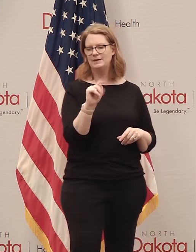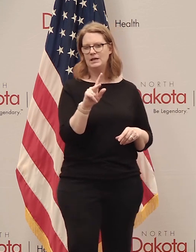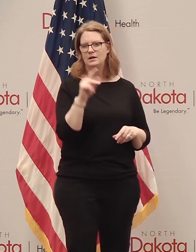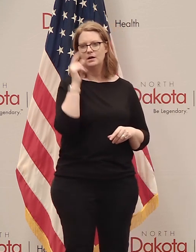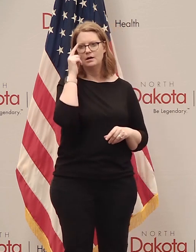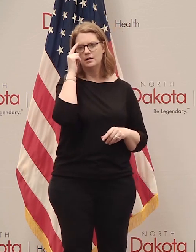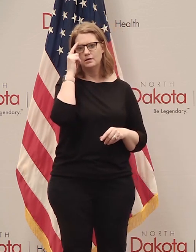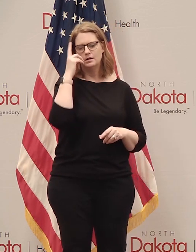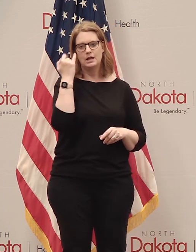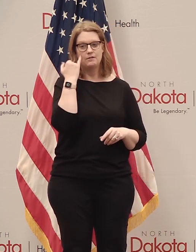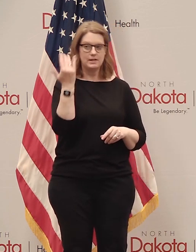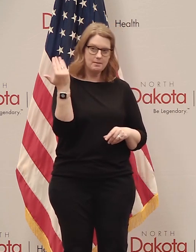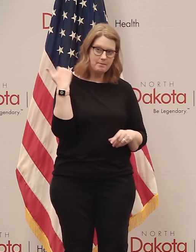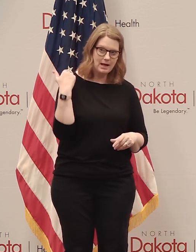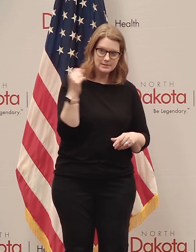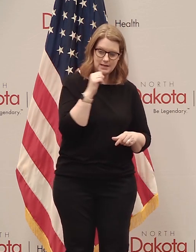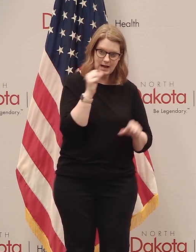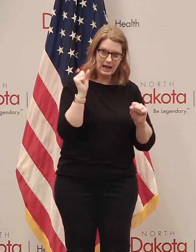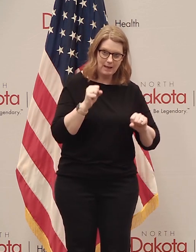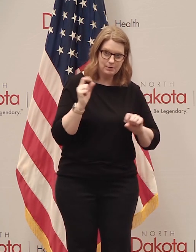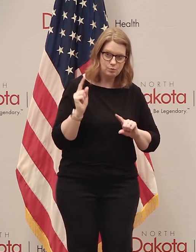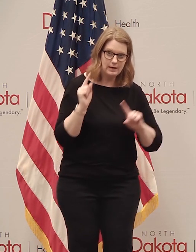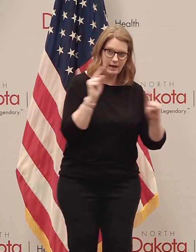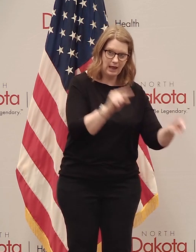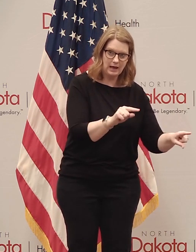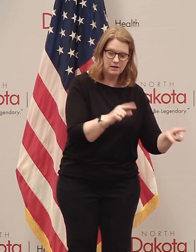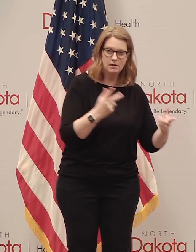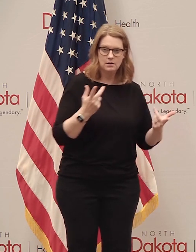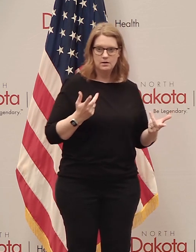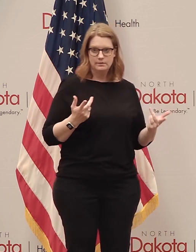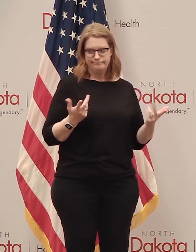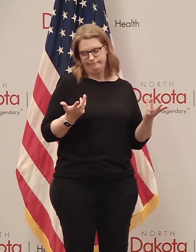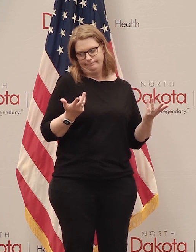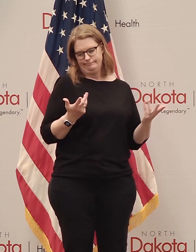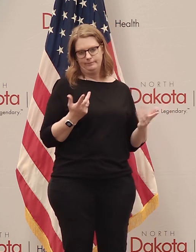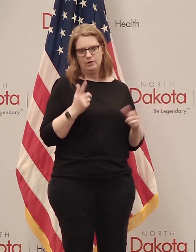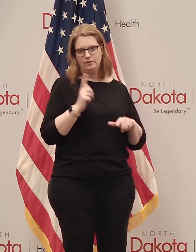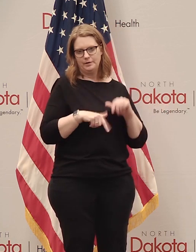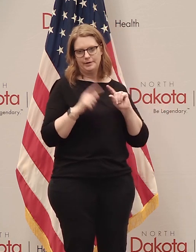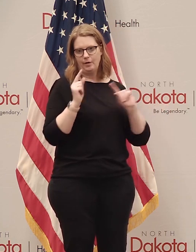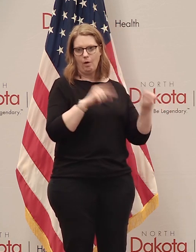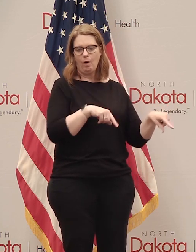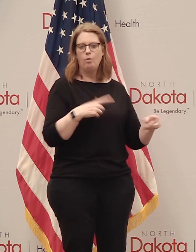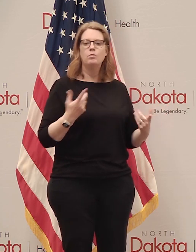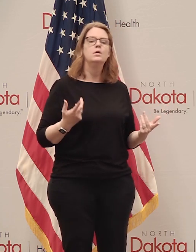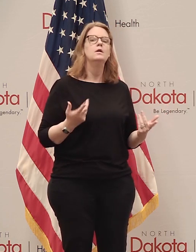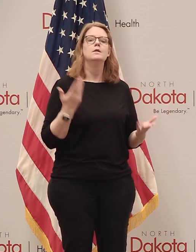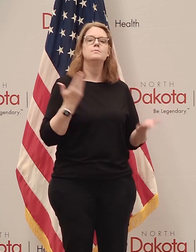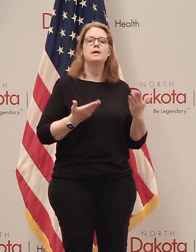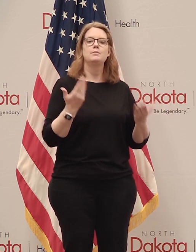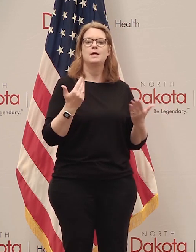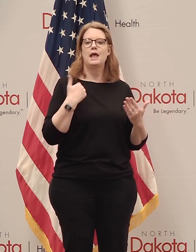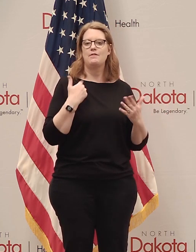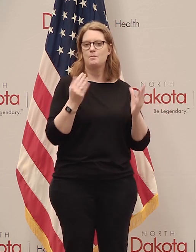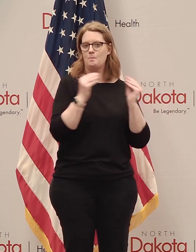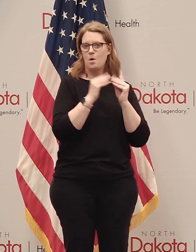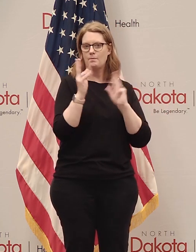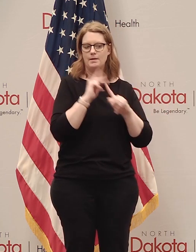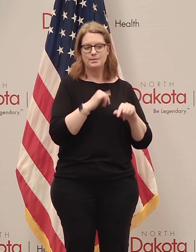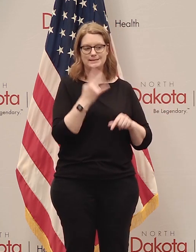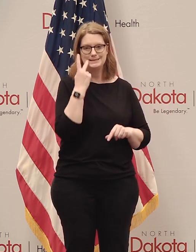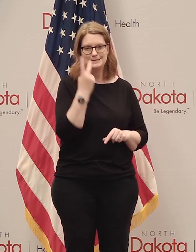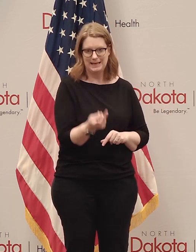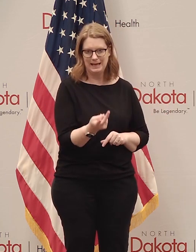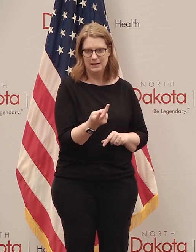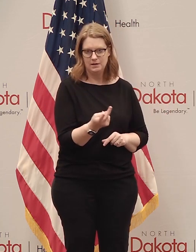again, if you in the past weren't able to attend because you weren't for whatever reason able to get to one one of these physically. Maybe we'll have even higher attendance this year